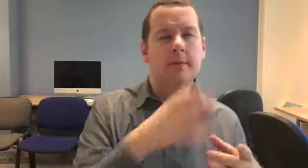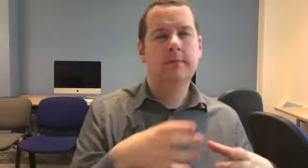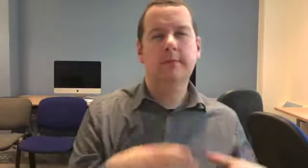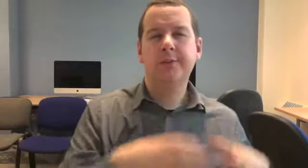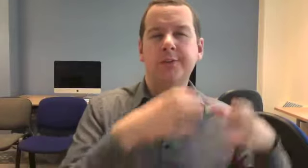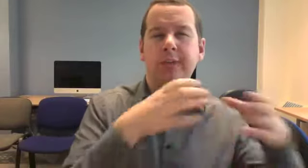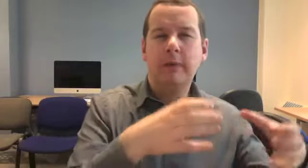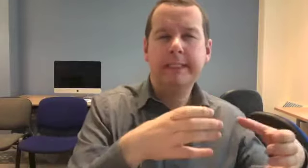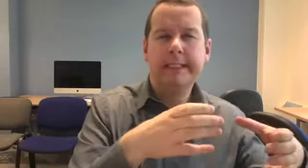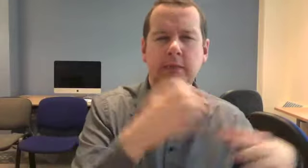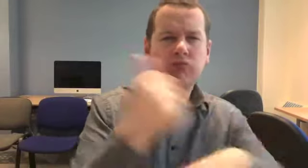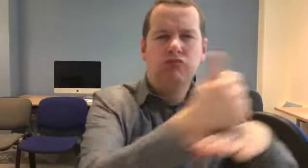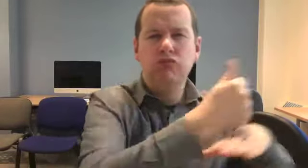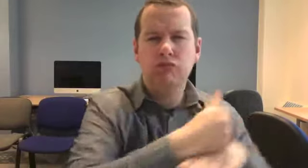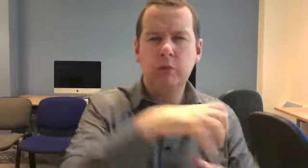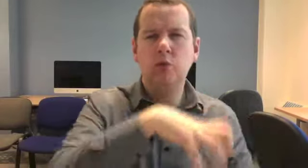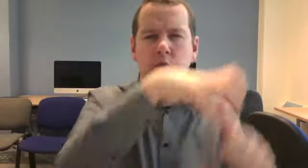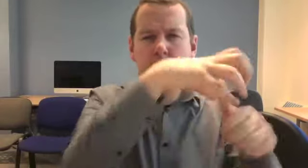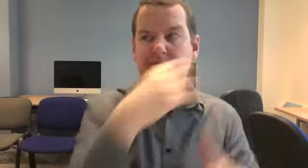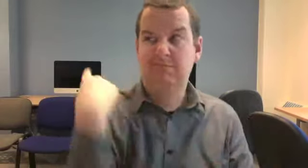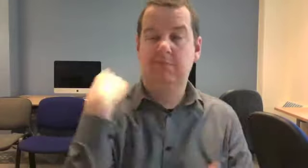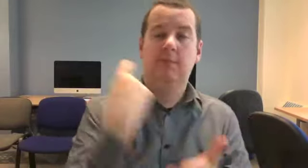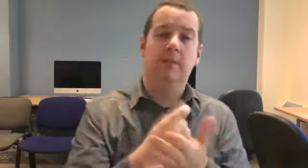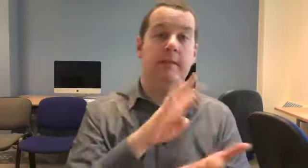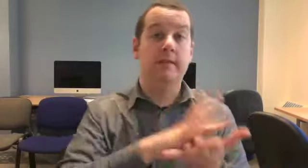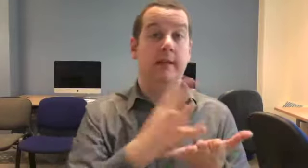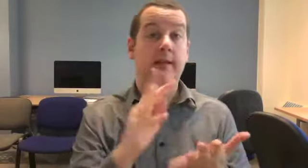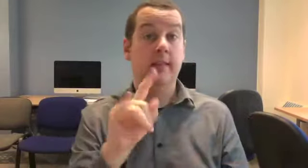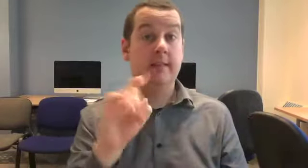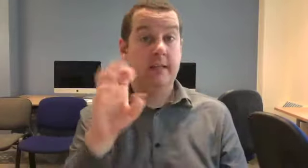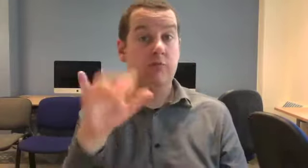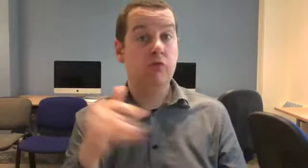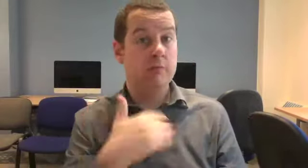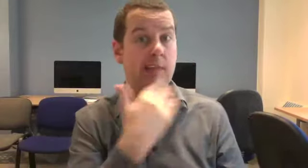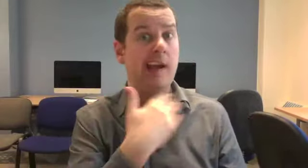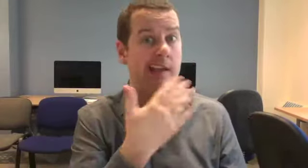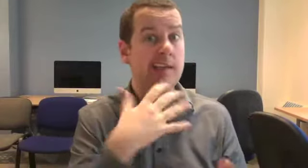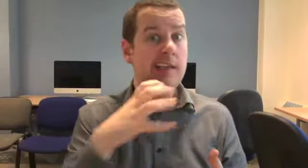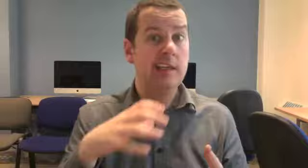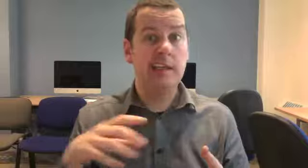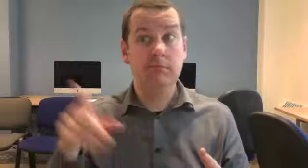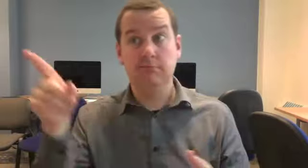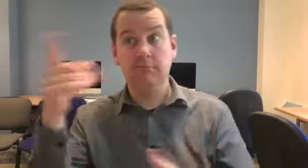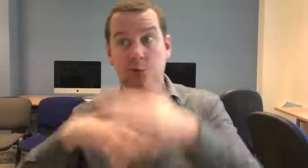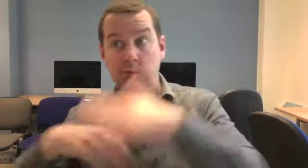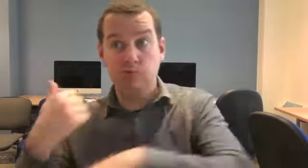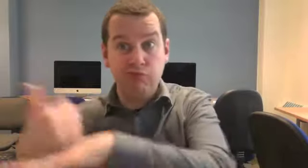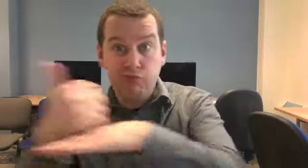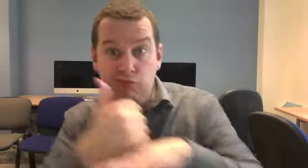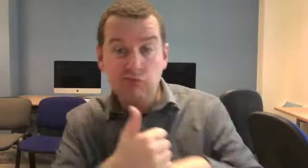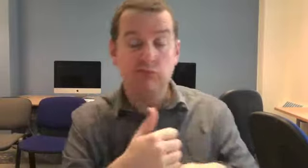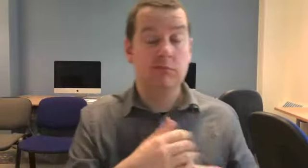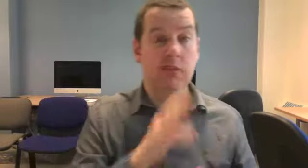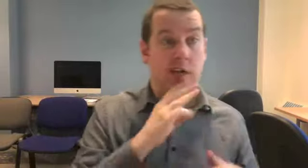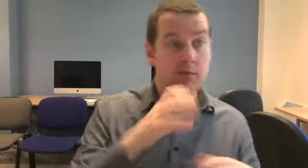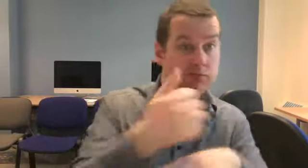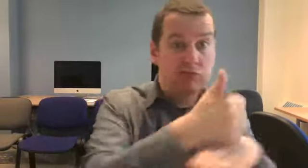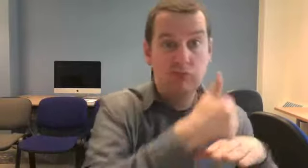to the government at the time, or private or charity established institutions. And in the 19th century, you had plenty of these new institutions springing